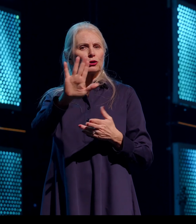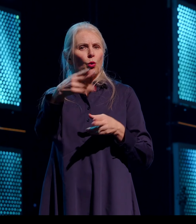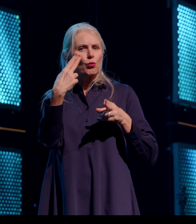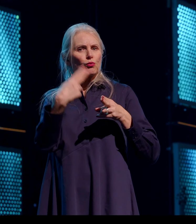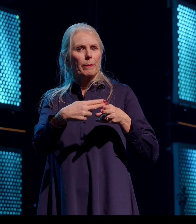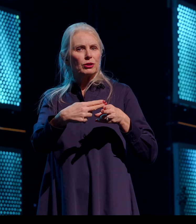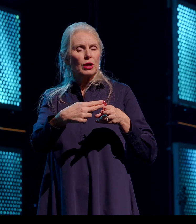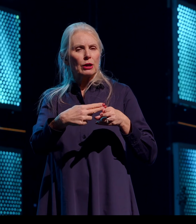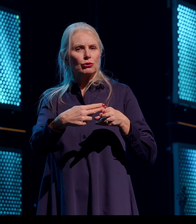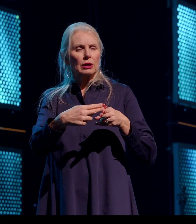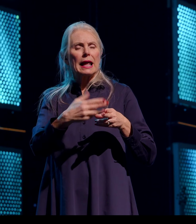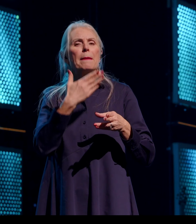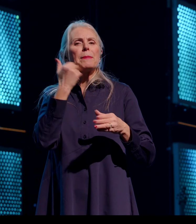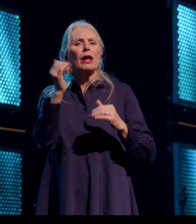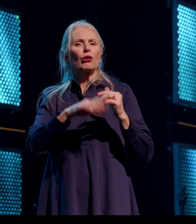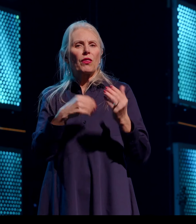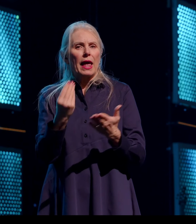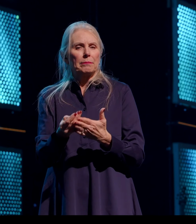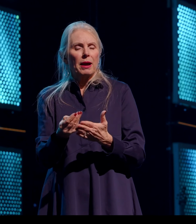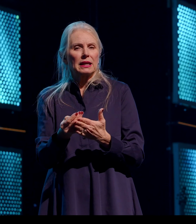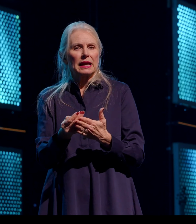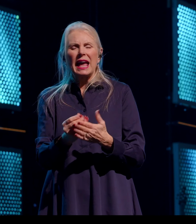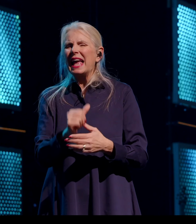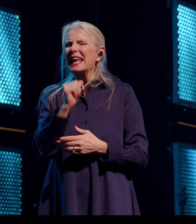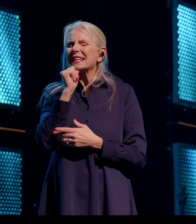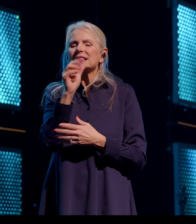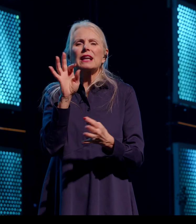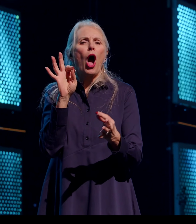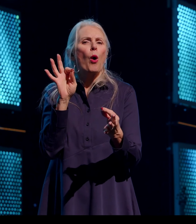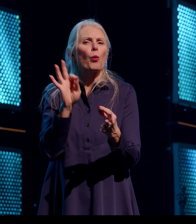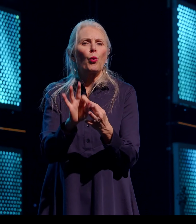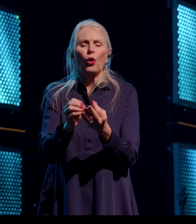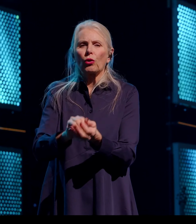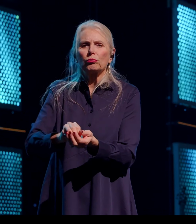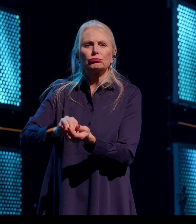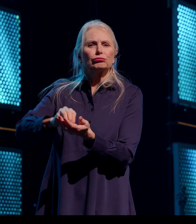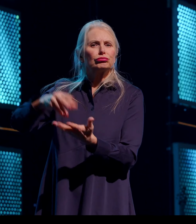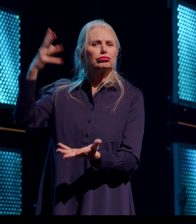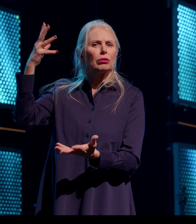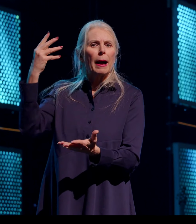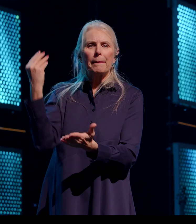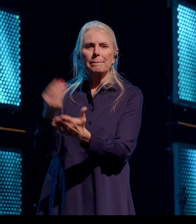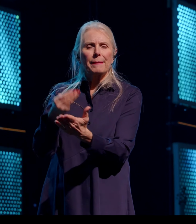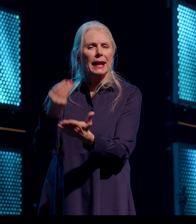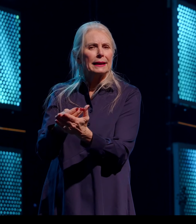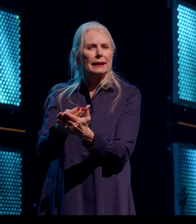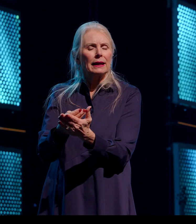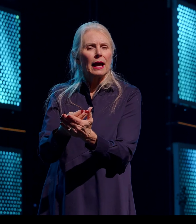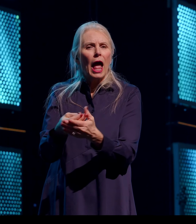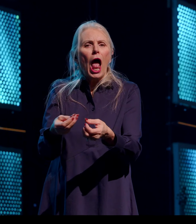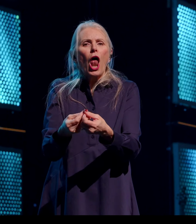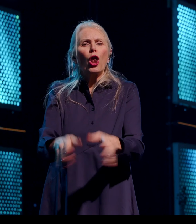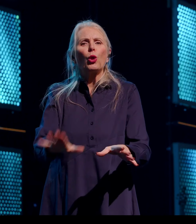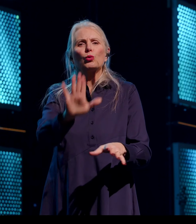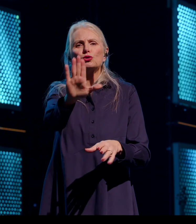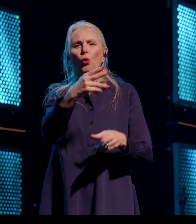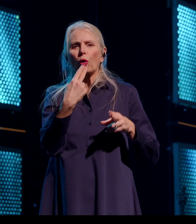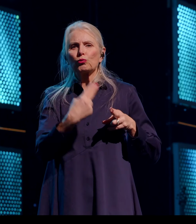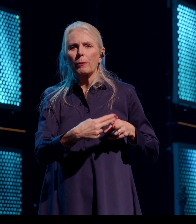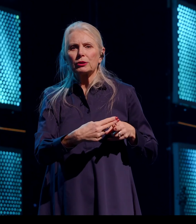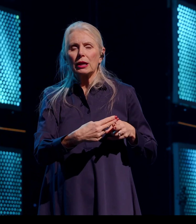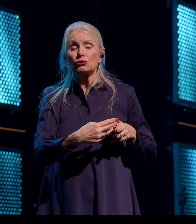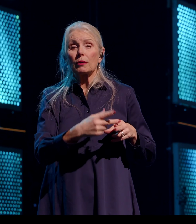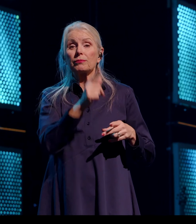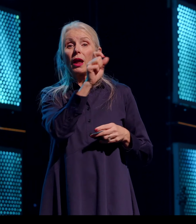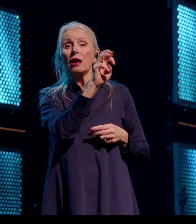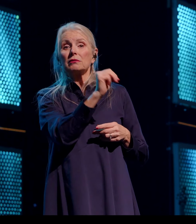money. It's not worth it to make an extra buck and lose the reputation that you have. Something else Tom taught me, he says, you build your